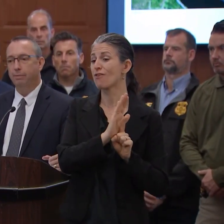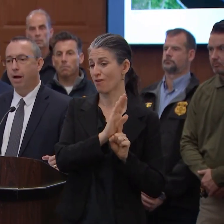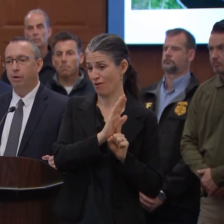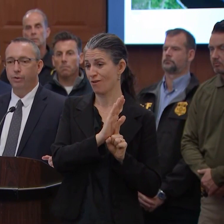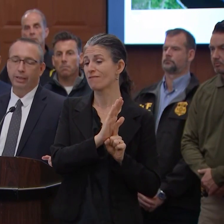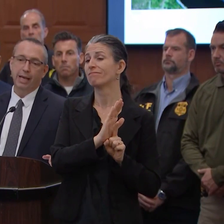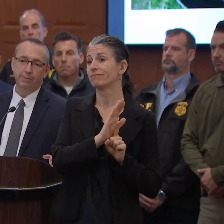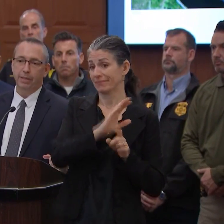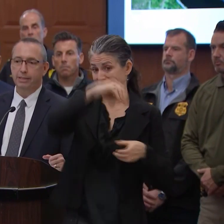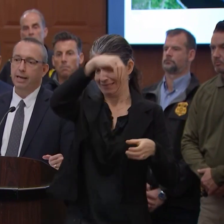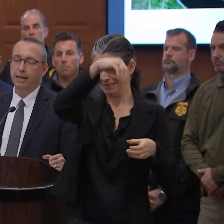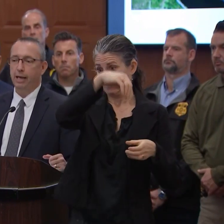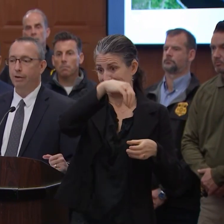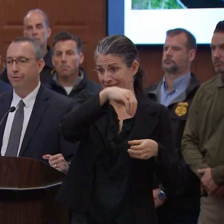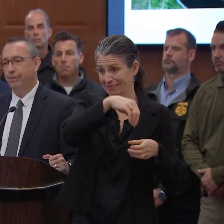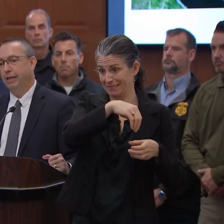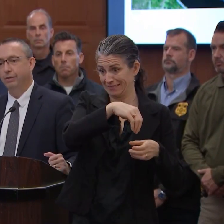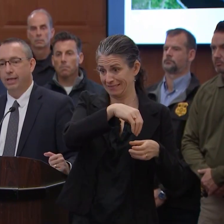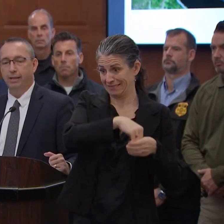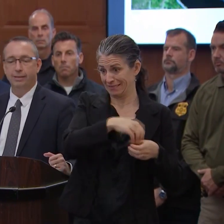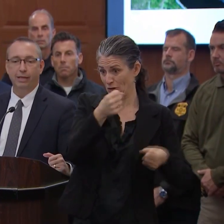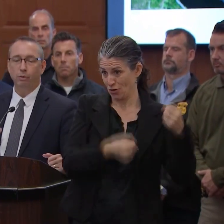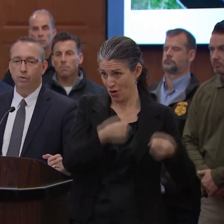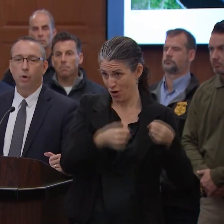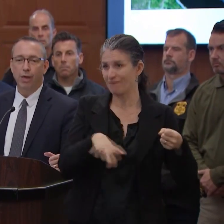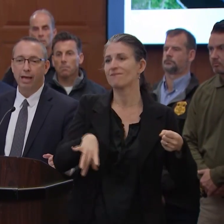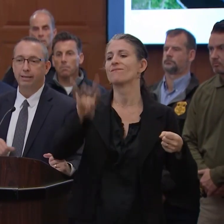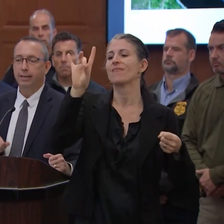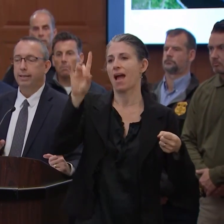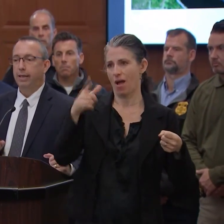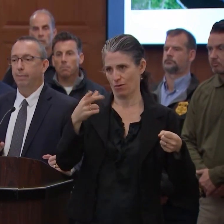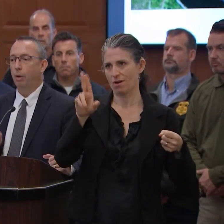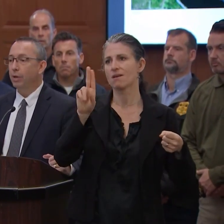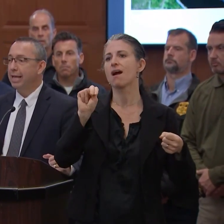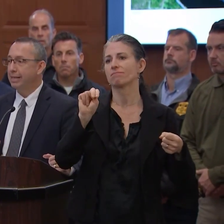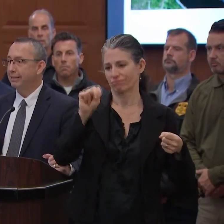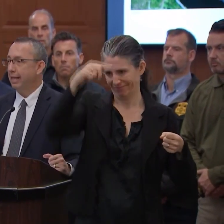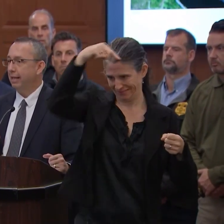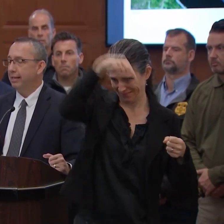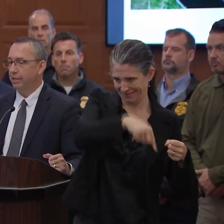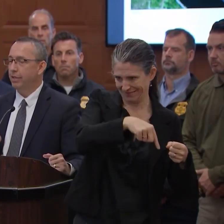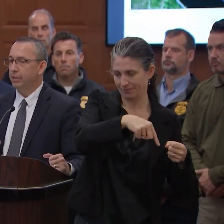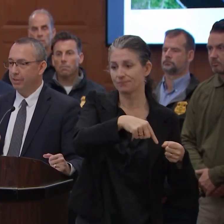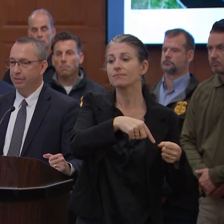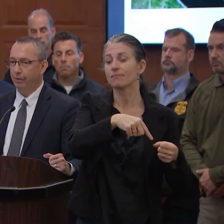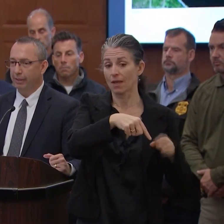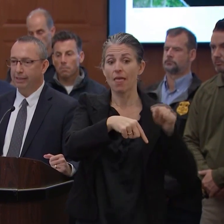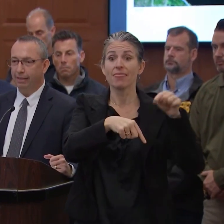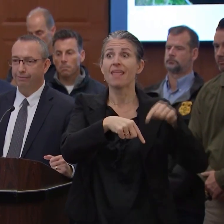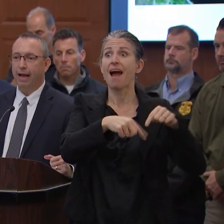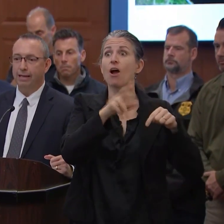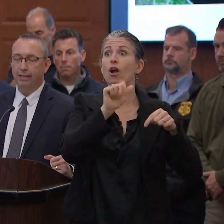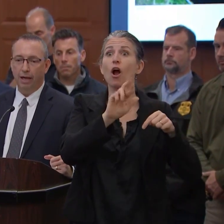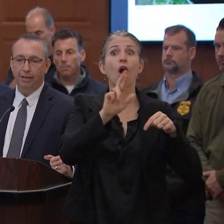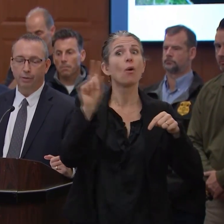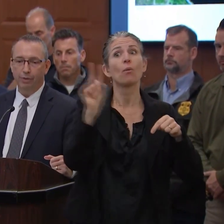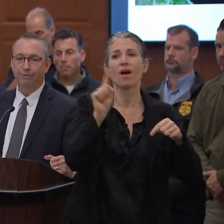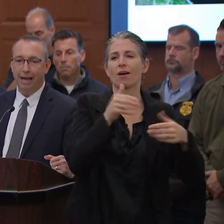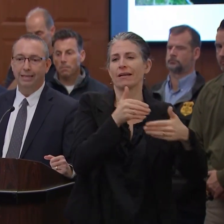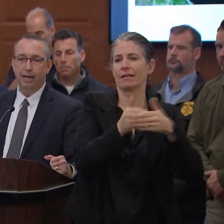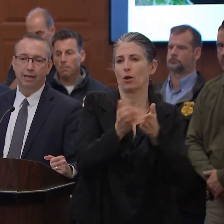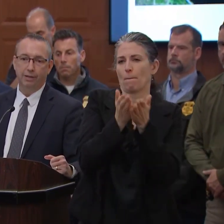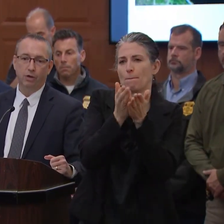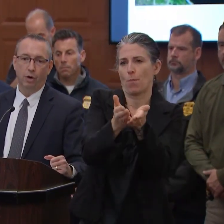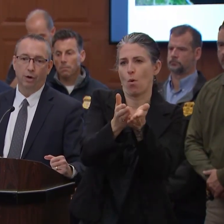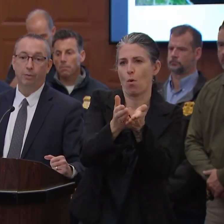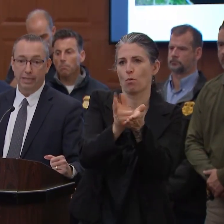the make and model. You could ask me, is that an AR-15 or is that a this? I don't know that. But I was asked yesterday specifically, did they find a gun? Did we